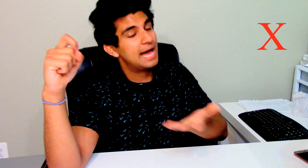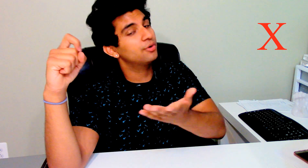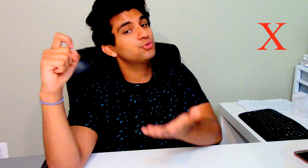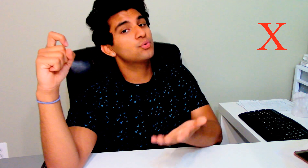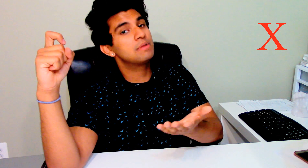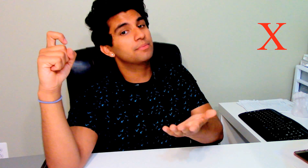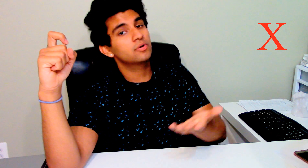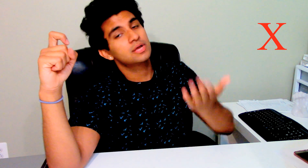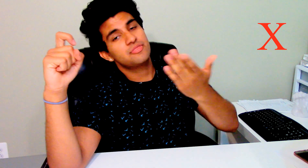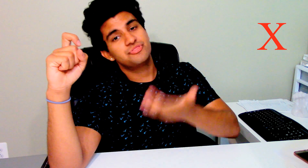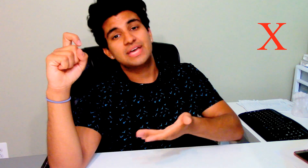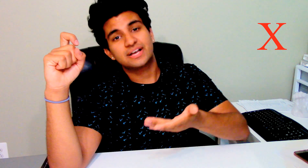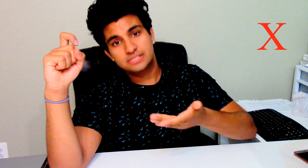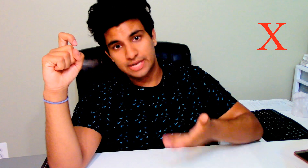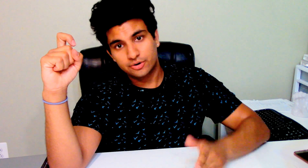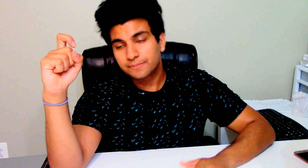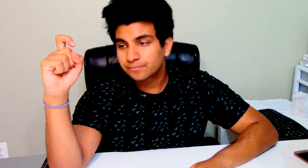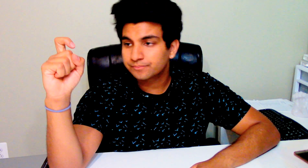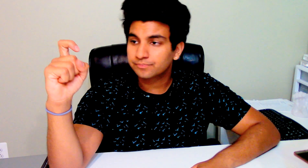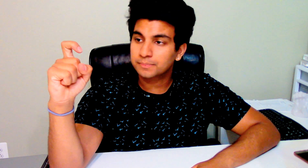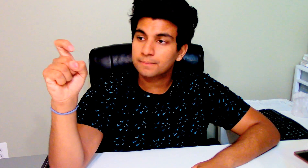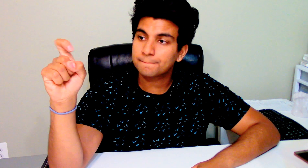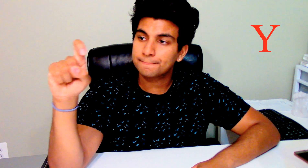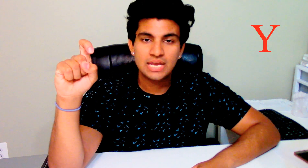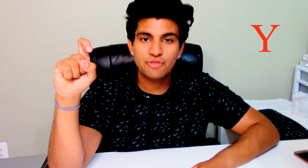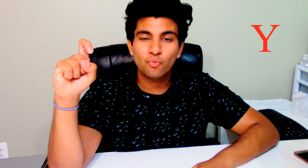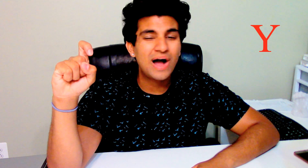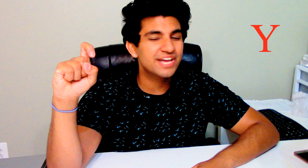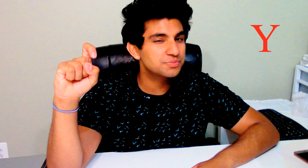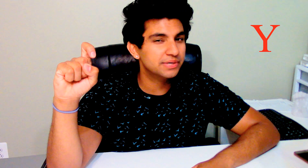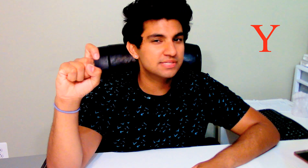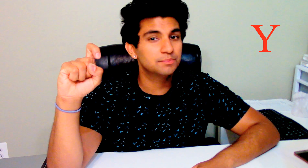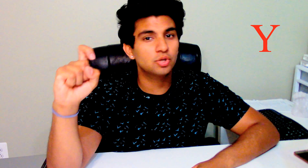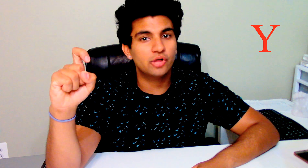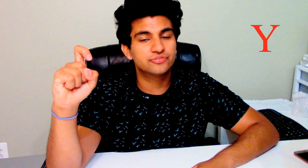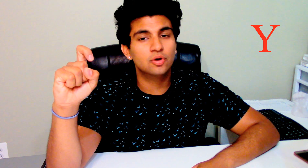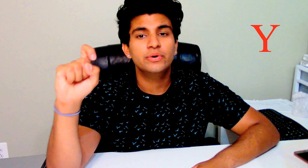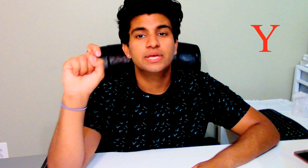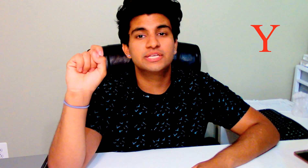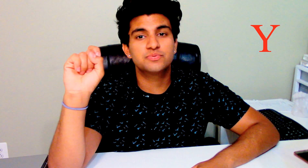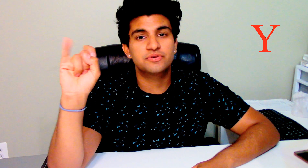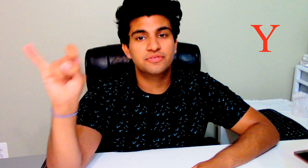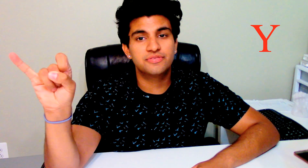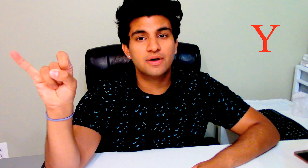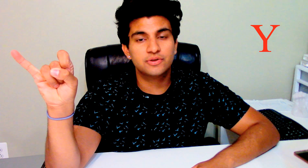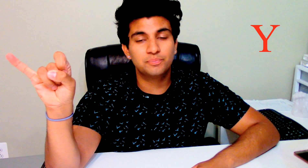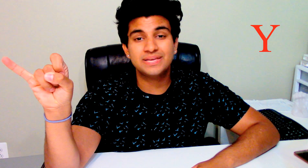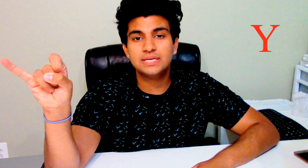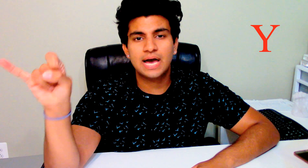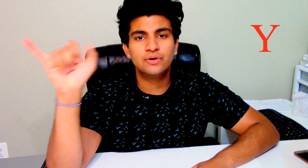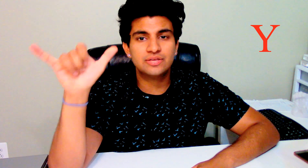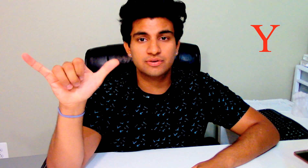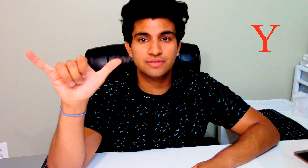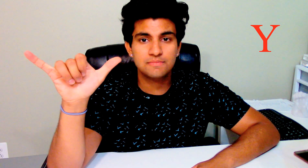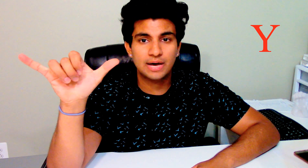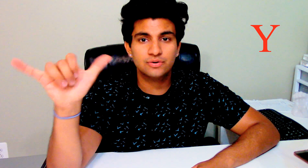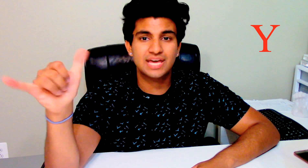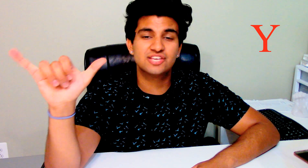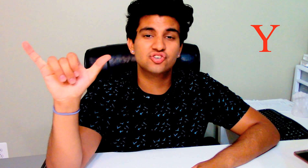you remember the X letter. Now the Y is pretty simple also. It's with your pinky out and your thumb out, and it's just a